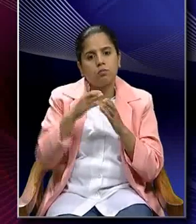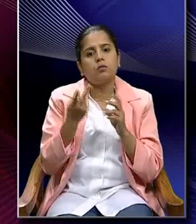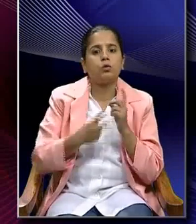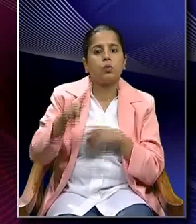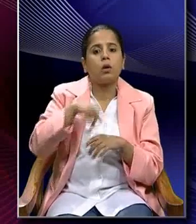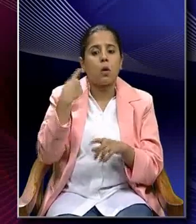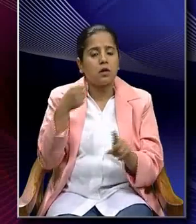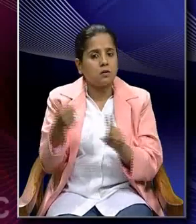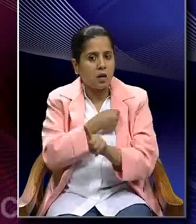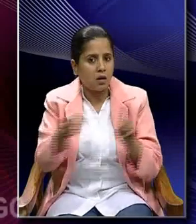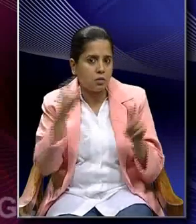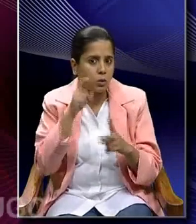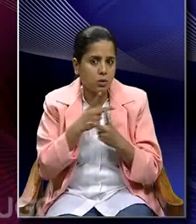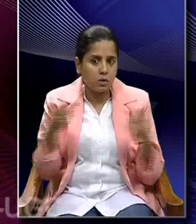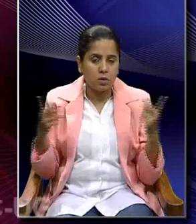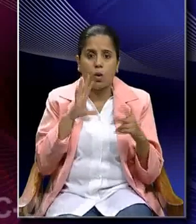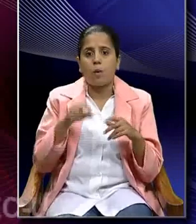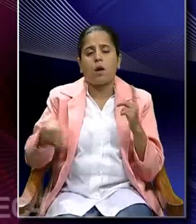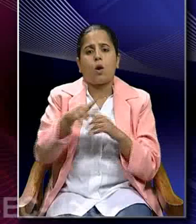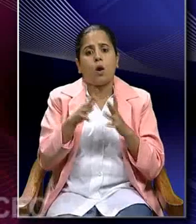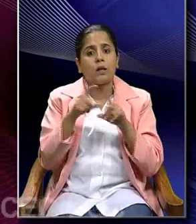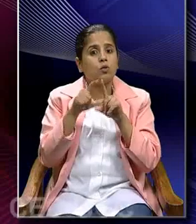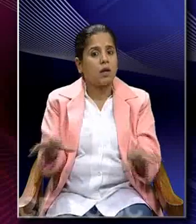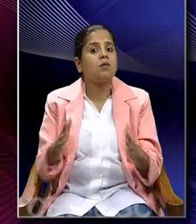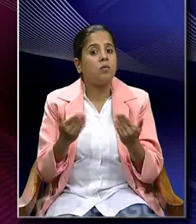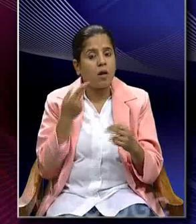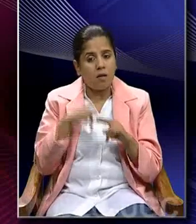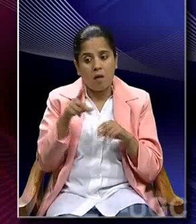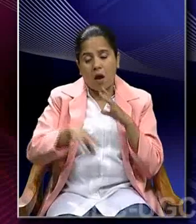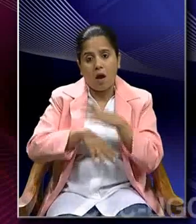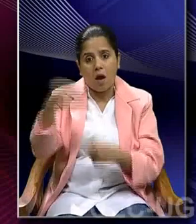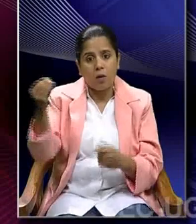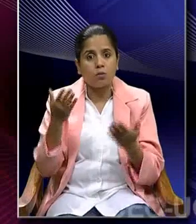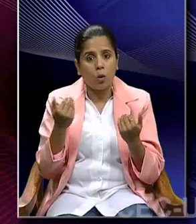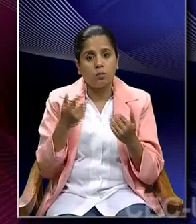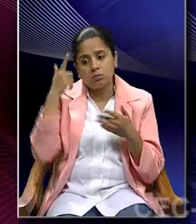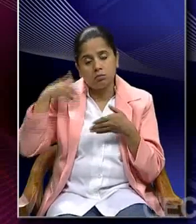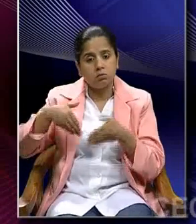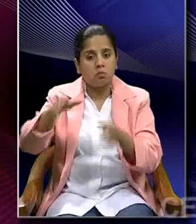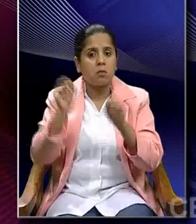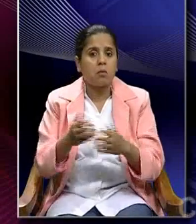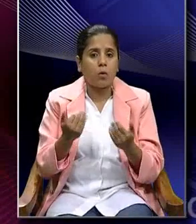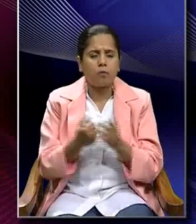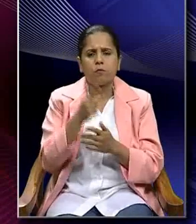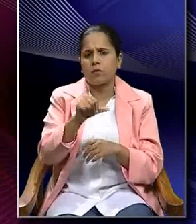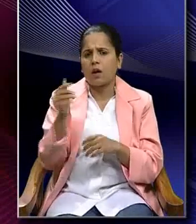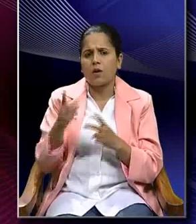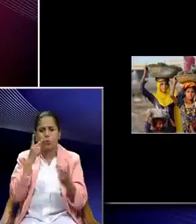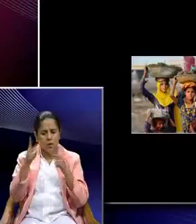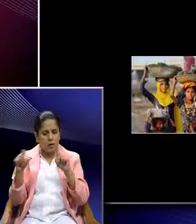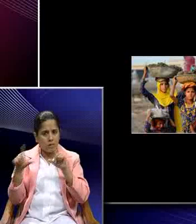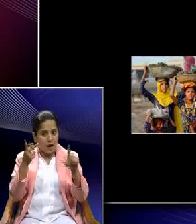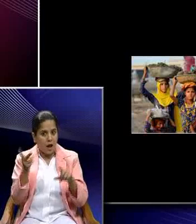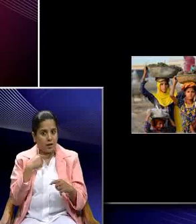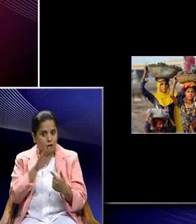sexual assault, of being in danger if she goes out into the streets. You have other visuals which are again